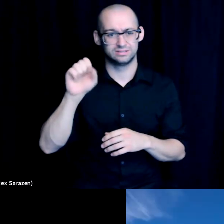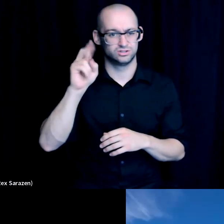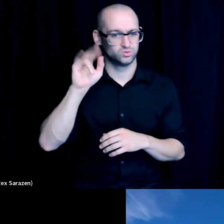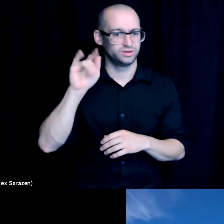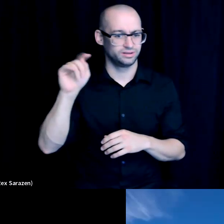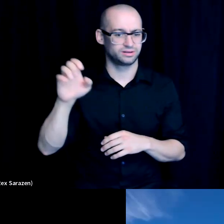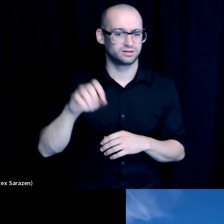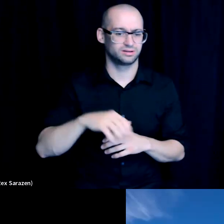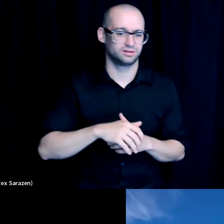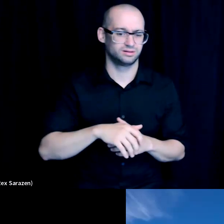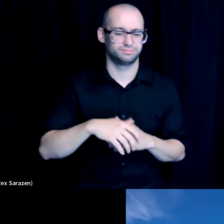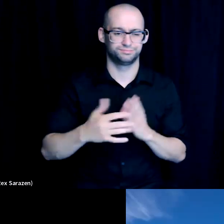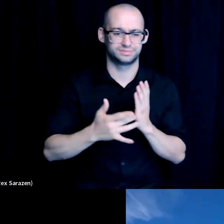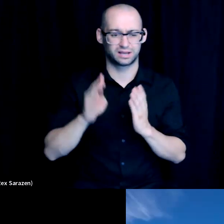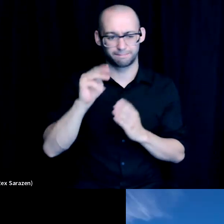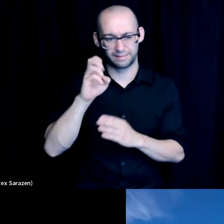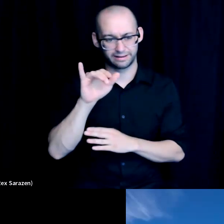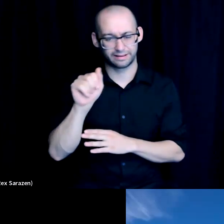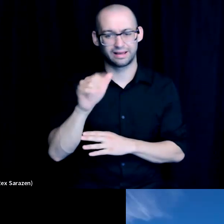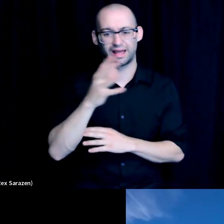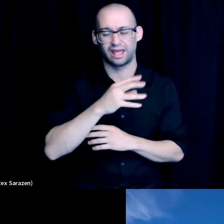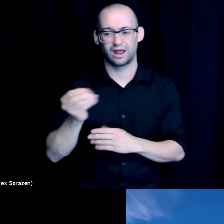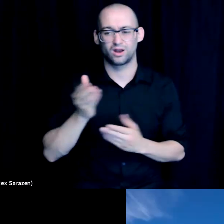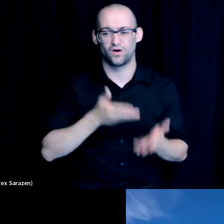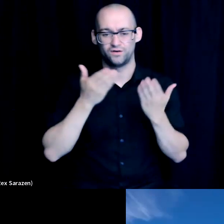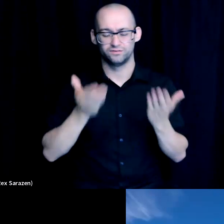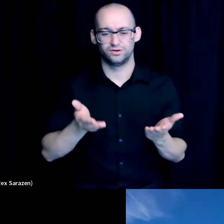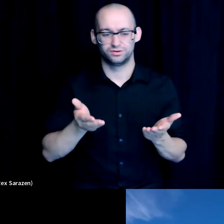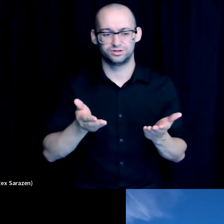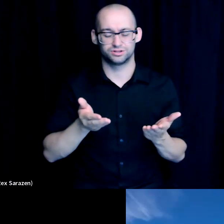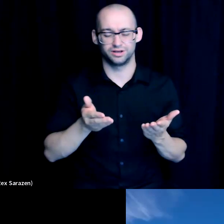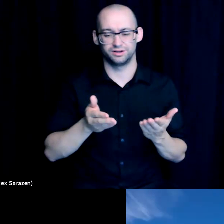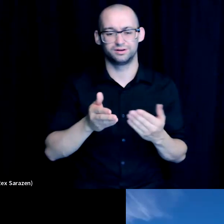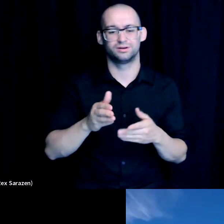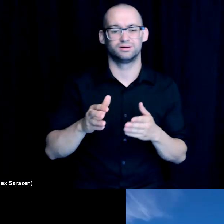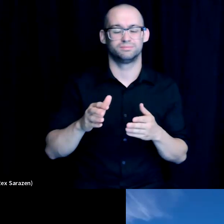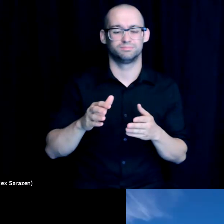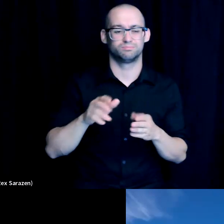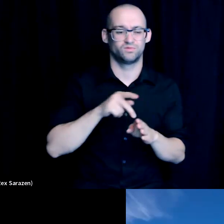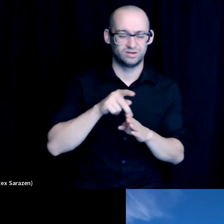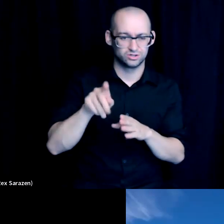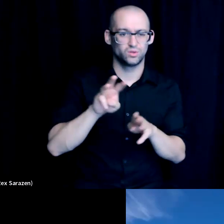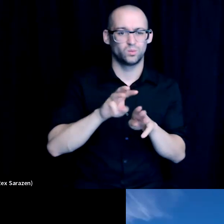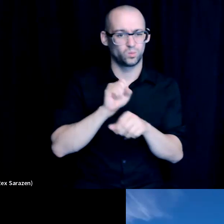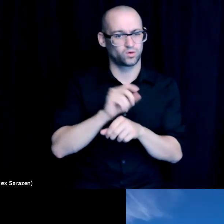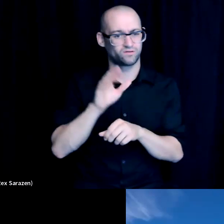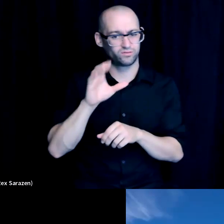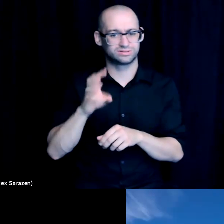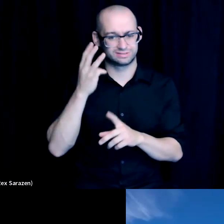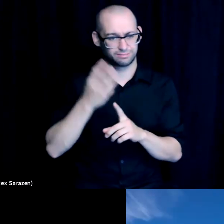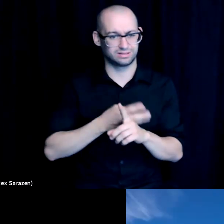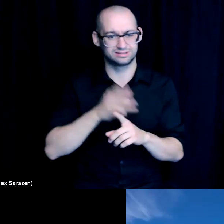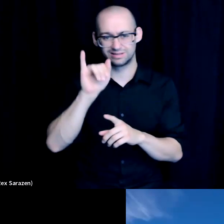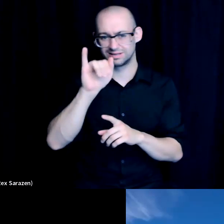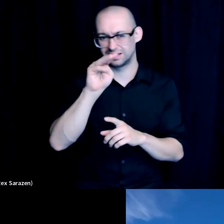through Technomedia. And we also offer professional workplace skills with LinkedIn Learning. And then 6 months of immersive training